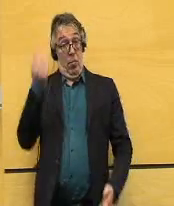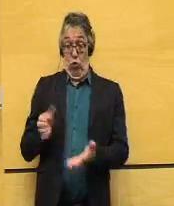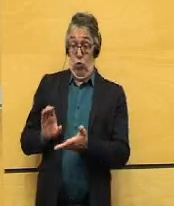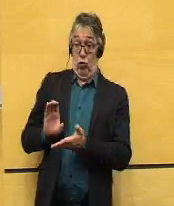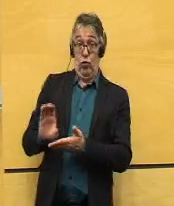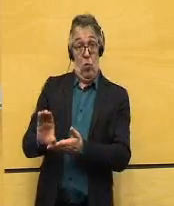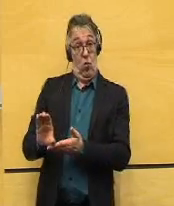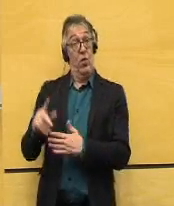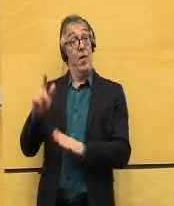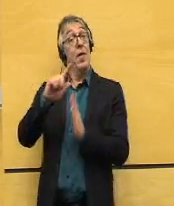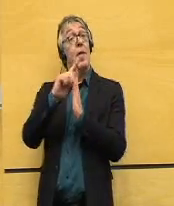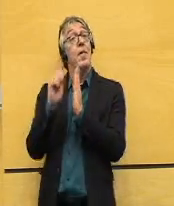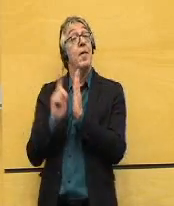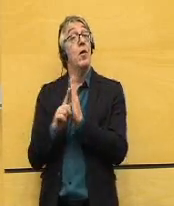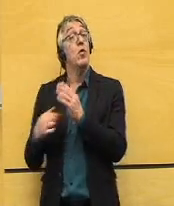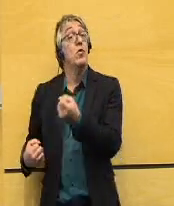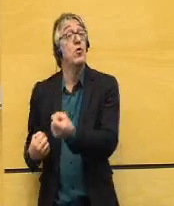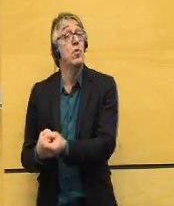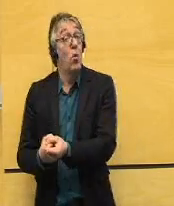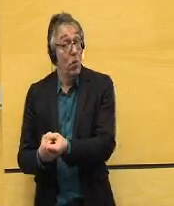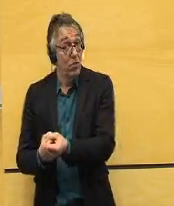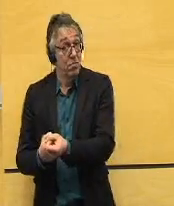Thank you, Mr. Kumara.